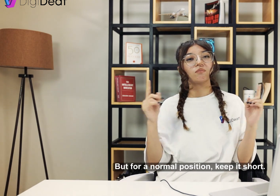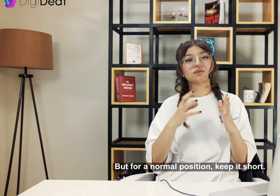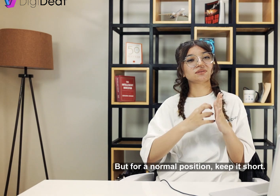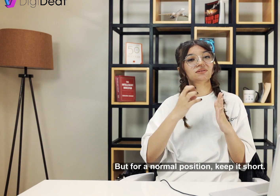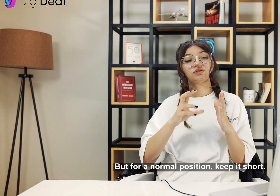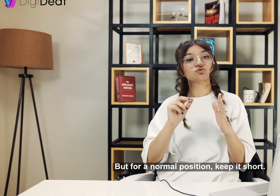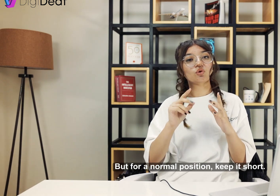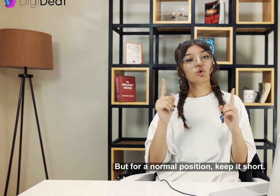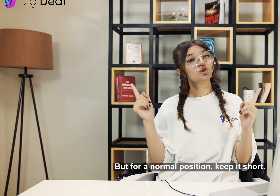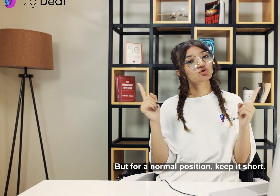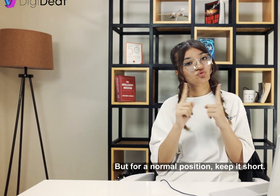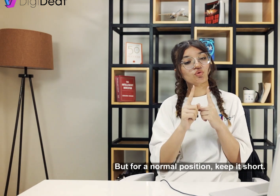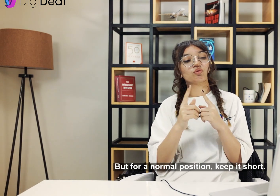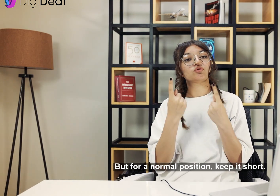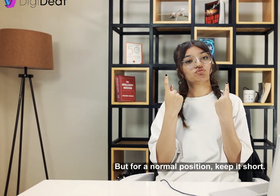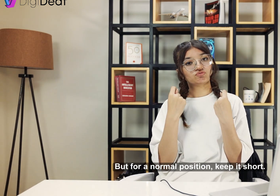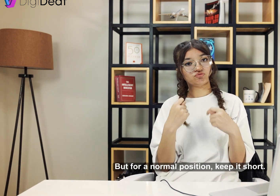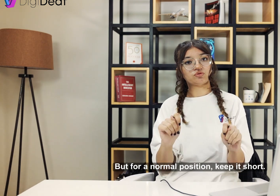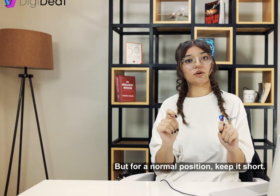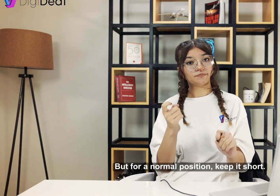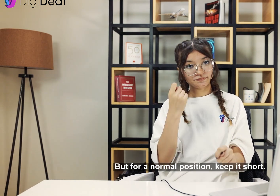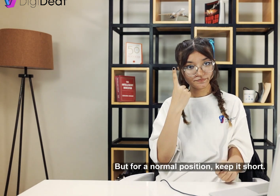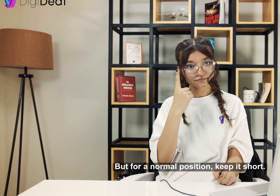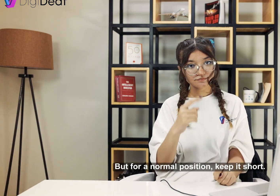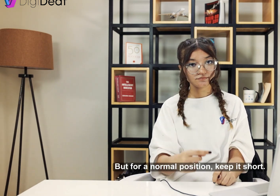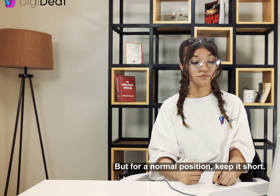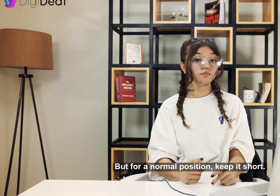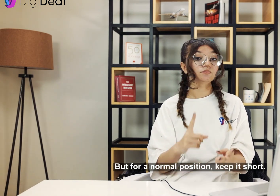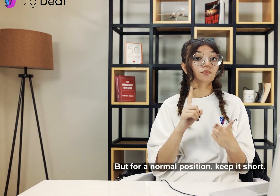But for a normal position, keep it short.